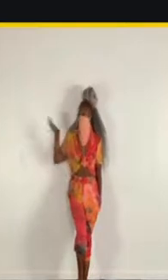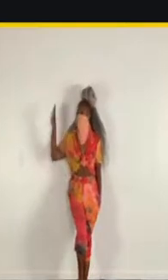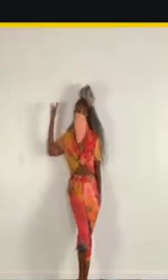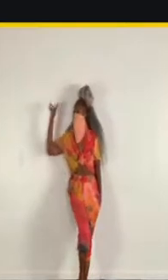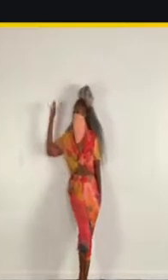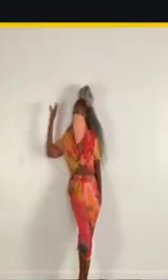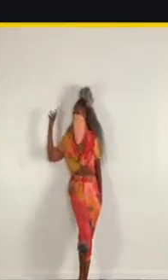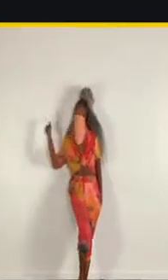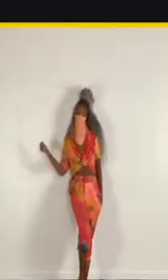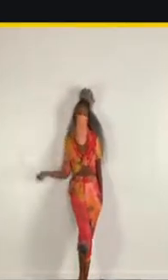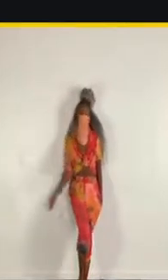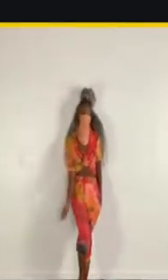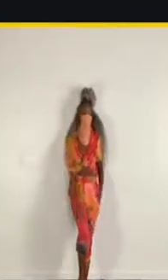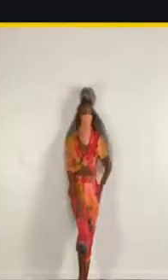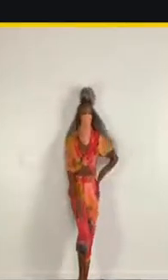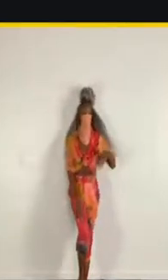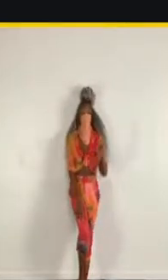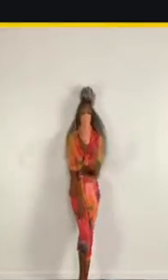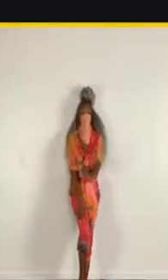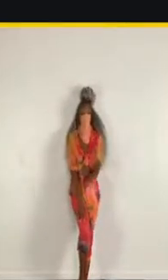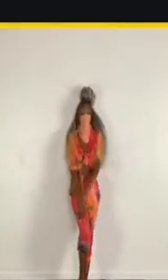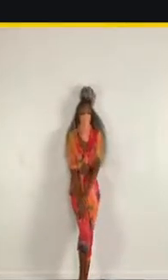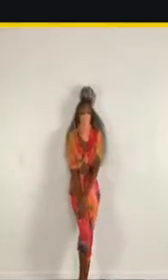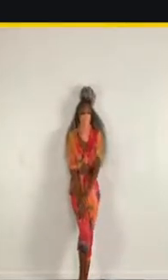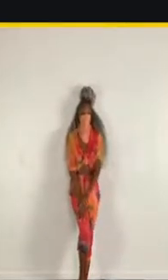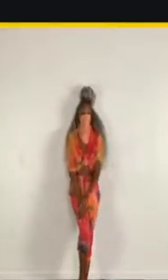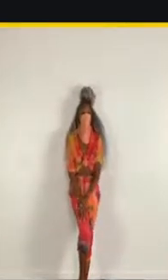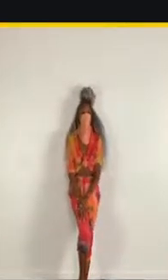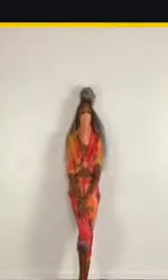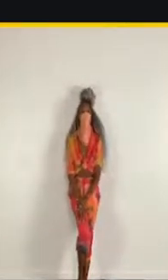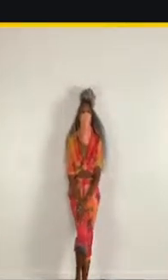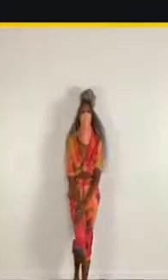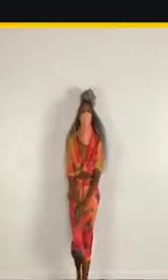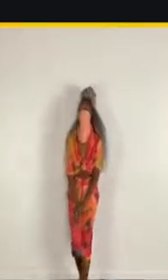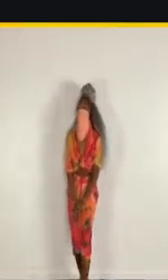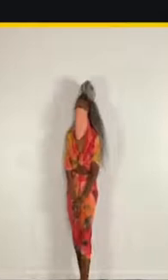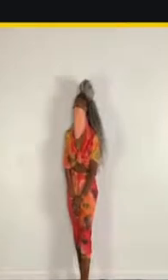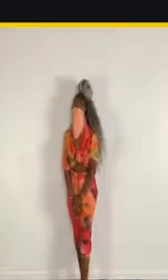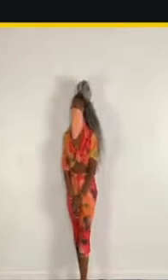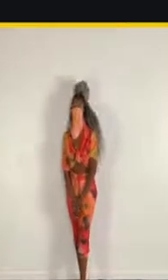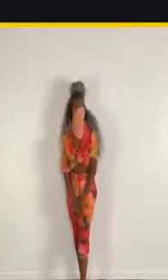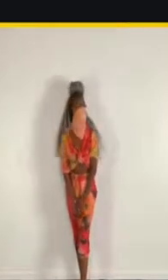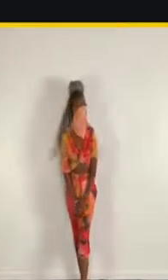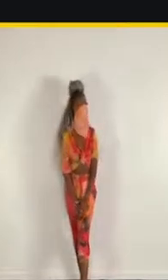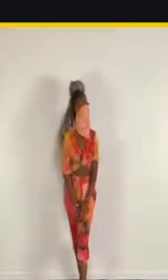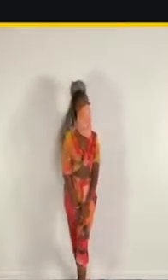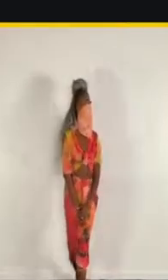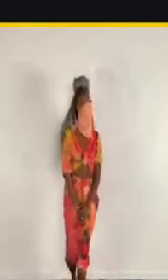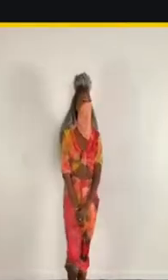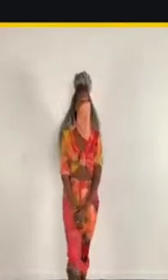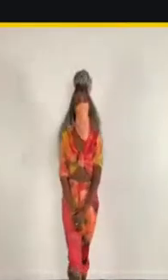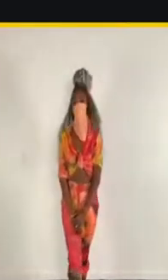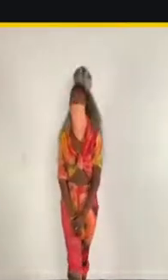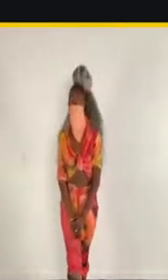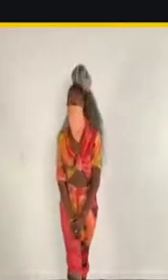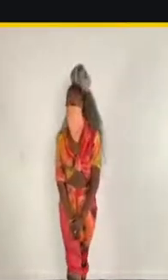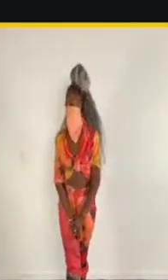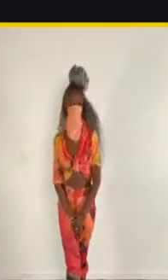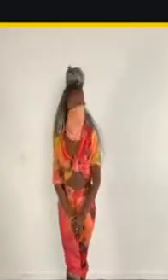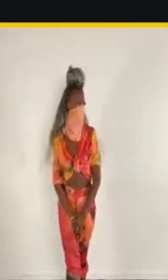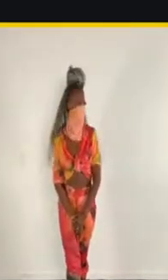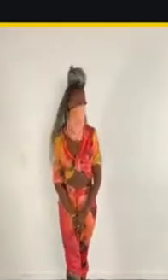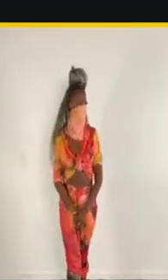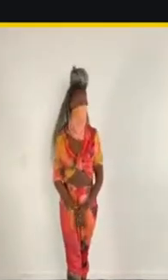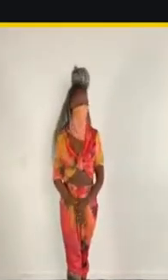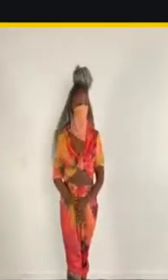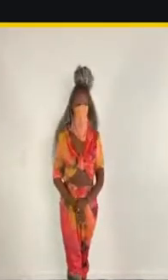Oh, good. She got off at the next stop and left me to my own business. Home and fresh out of jail in my own